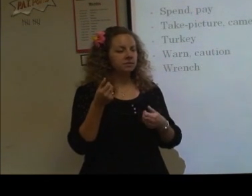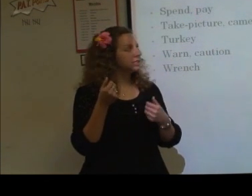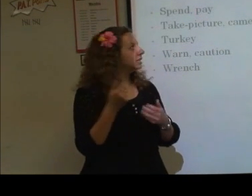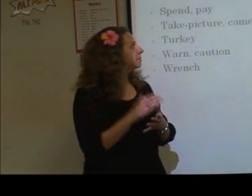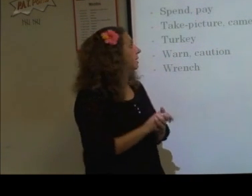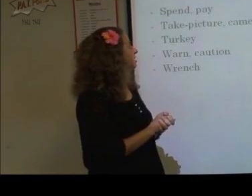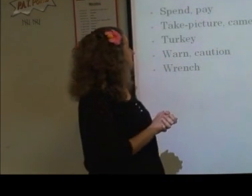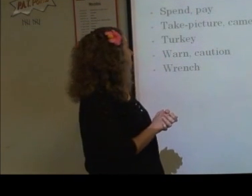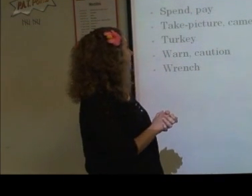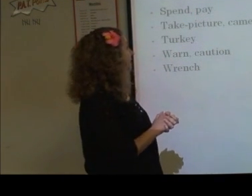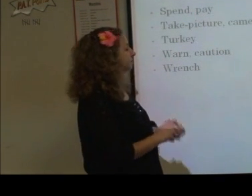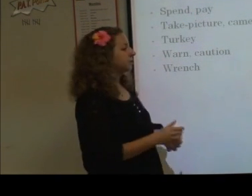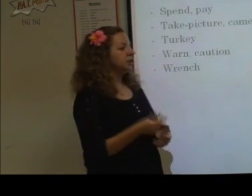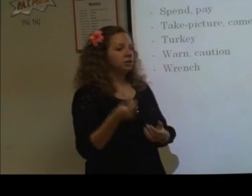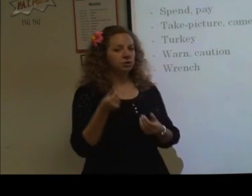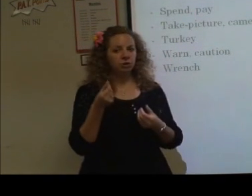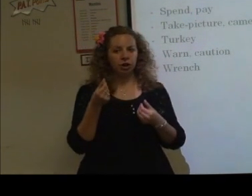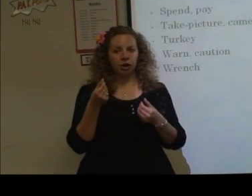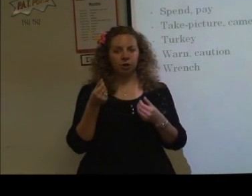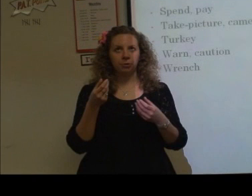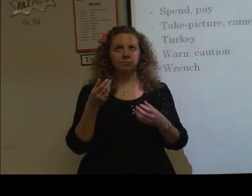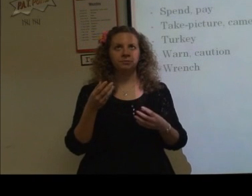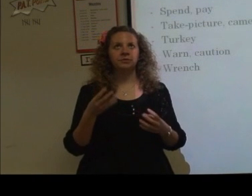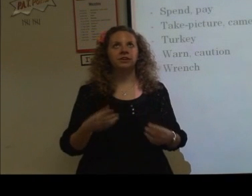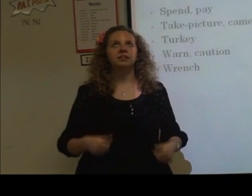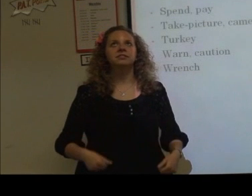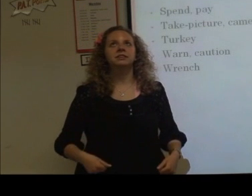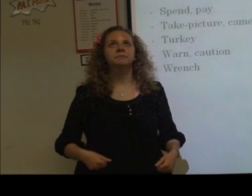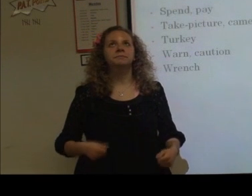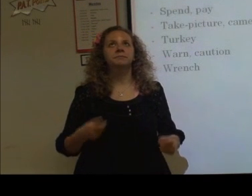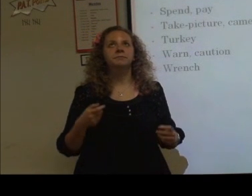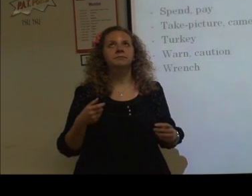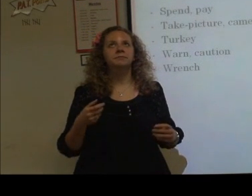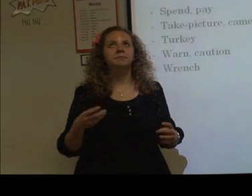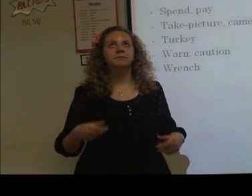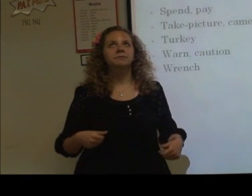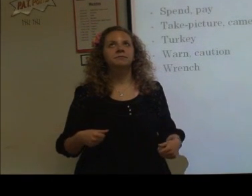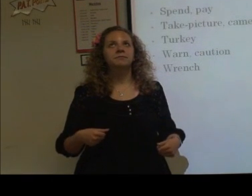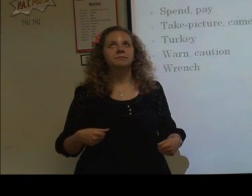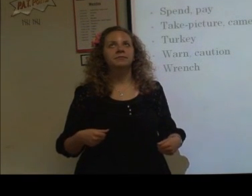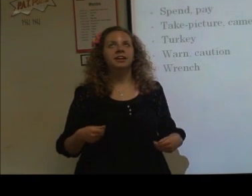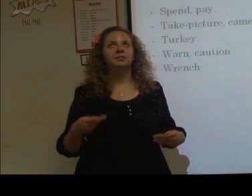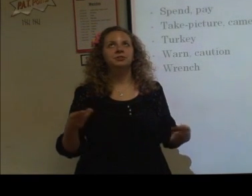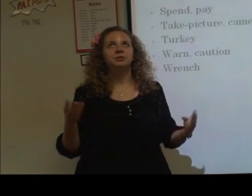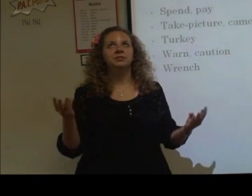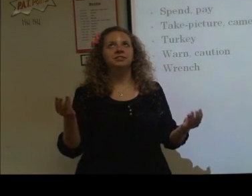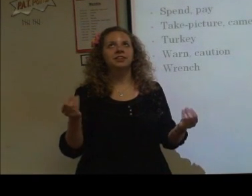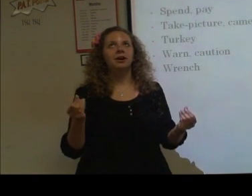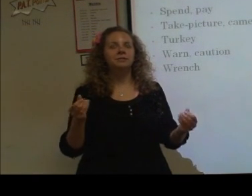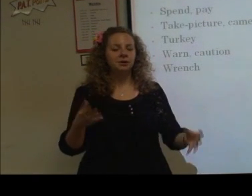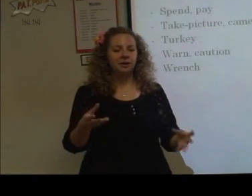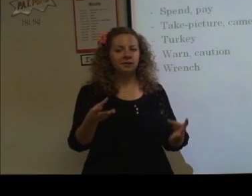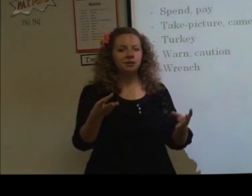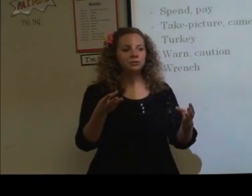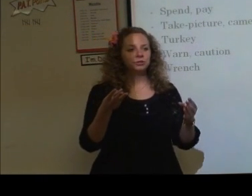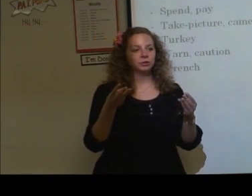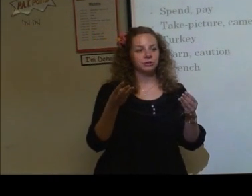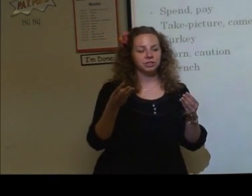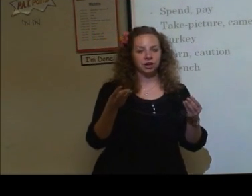to spend money, you can go, let's see, and 2 and it's like opposite. Okay, so you're going to